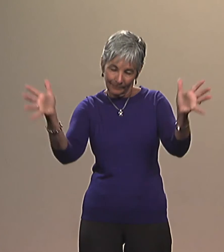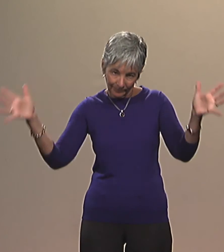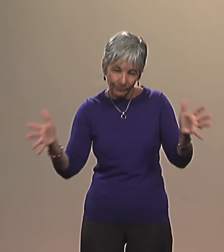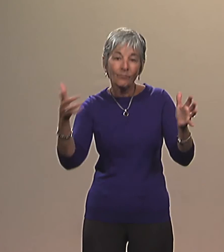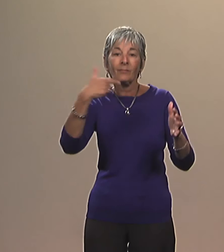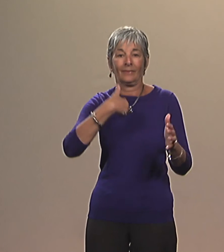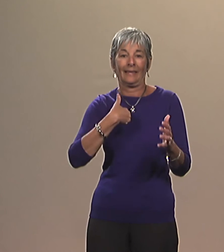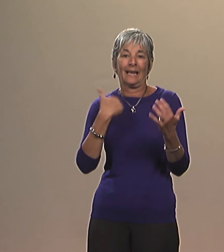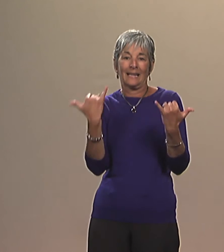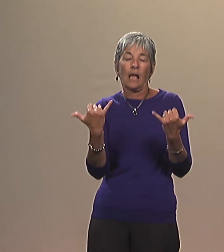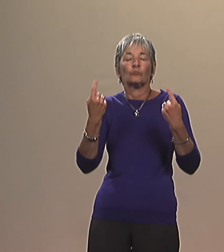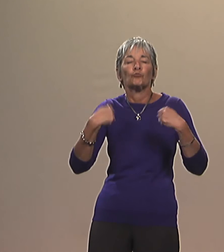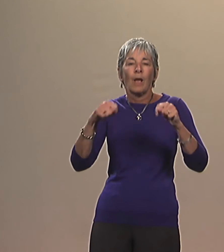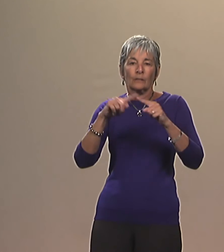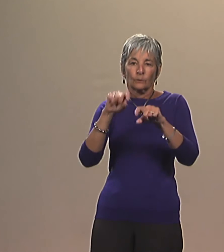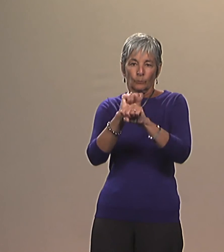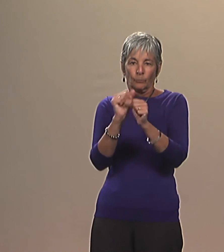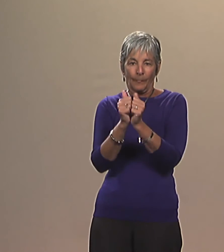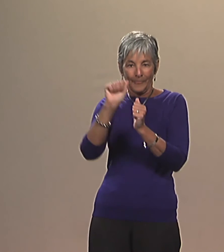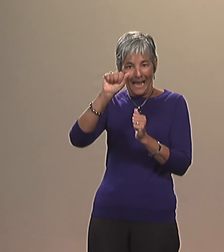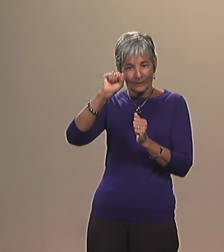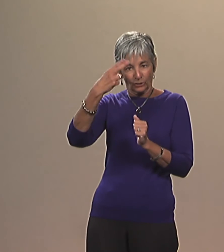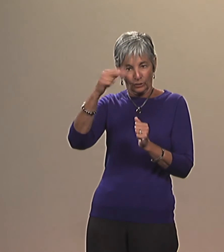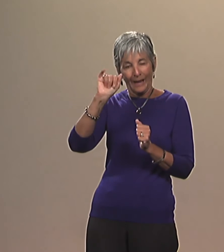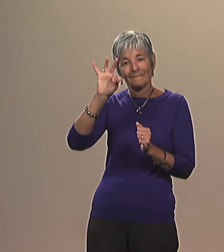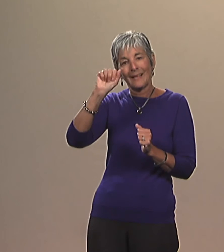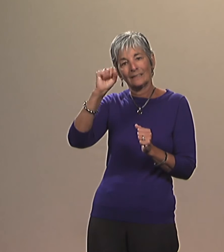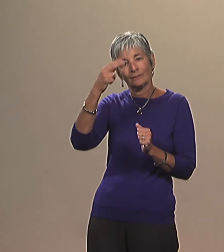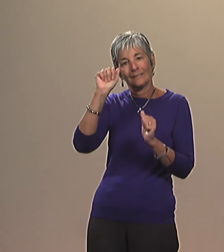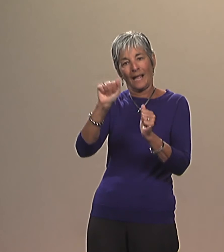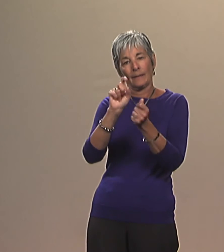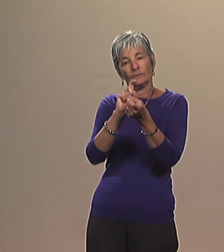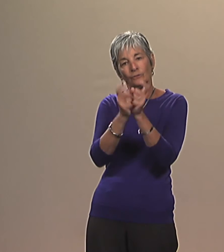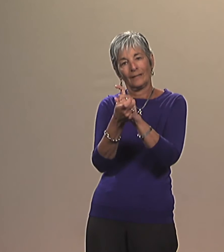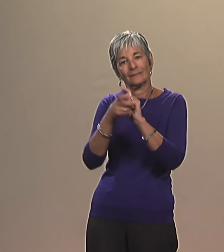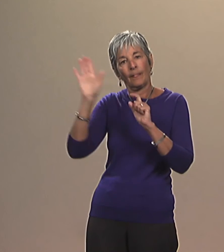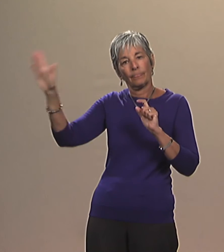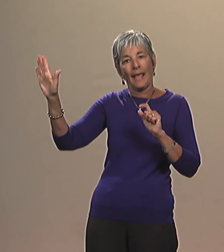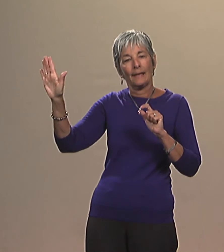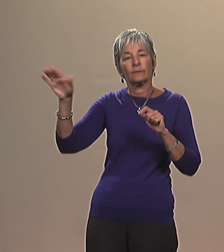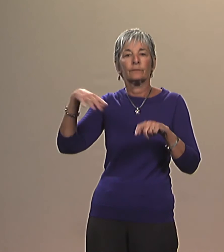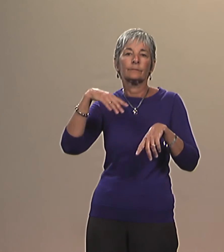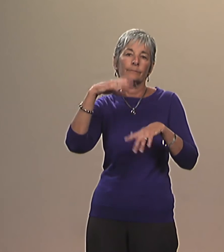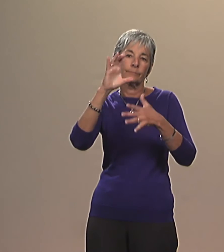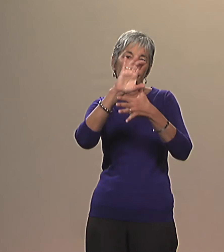So we have to encourage change, and I've been working with ASHA to try to change their criteria for certification.